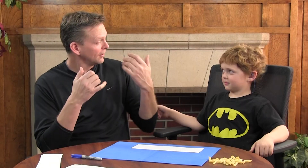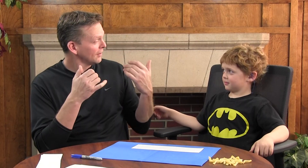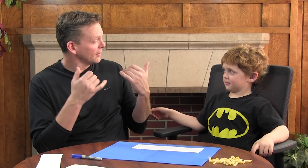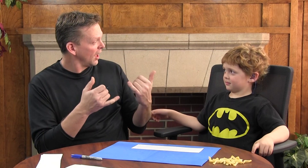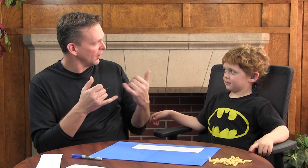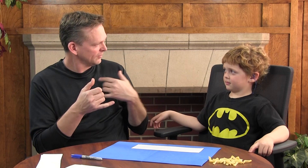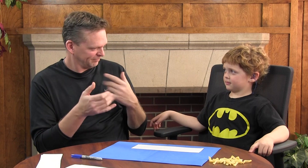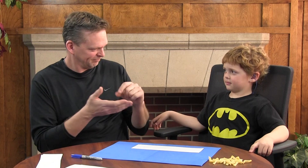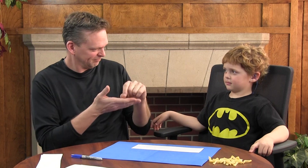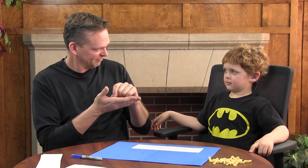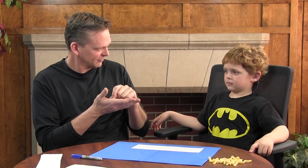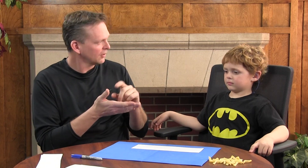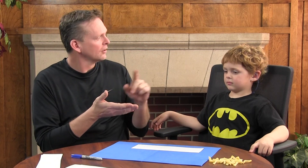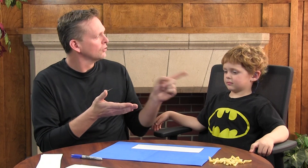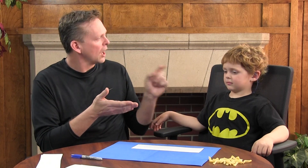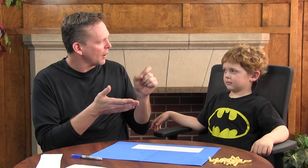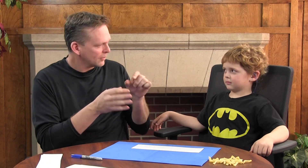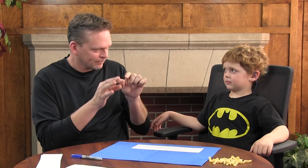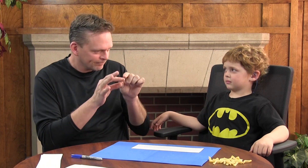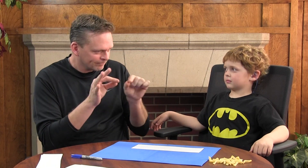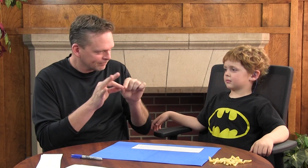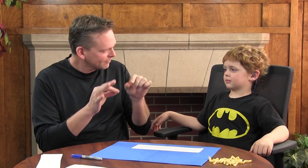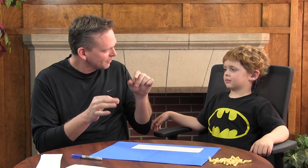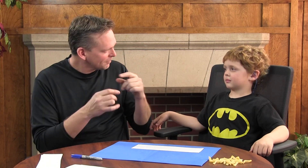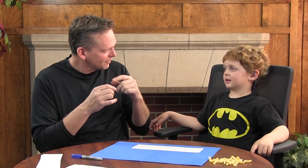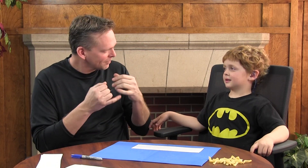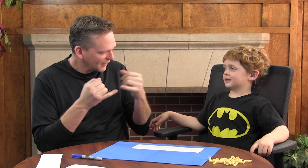Now I'm going to write a new problem and you use the pasta.